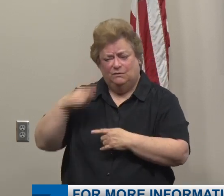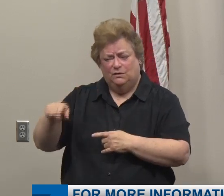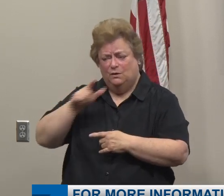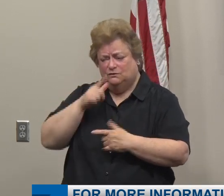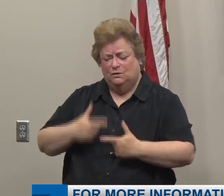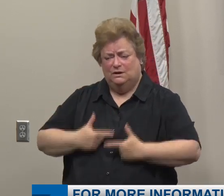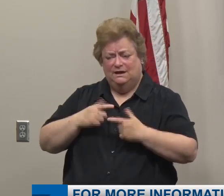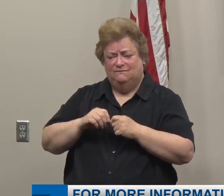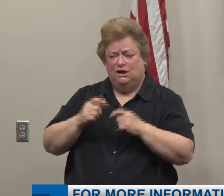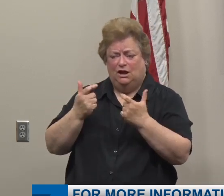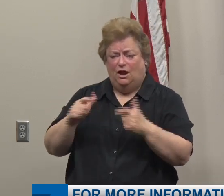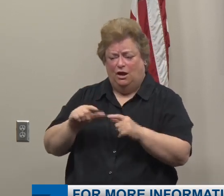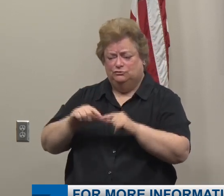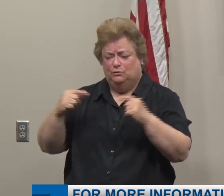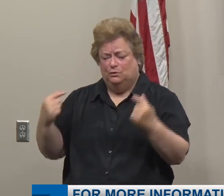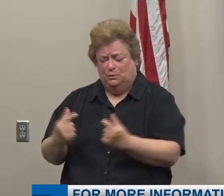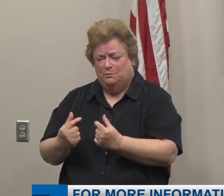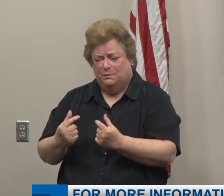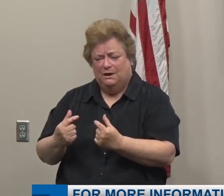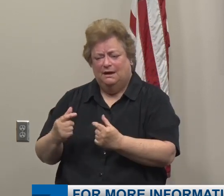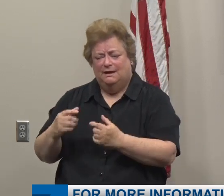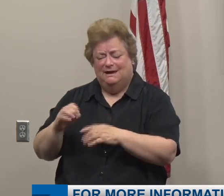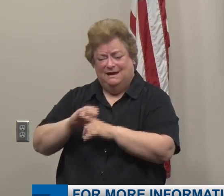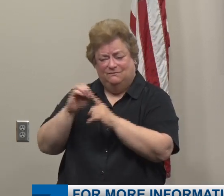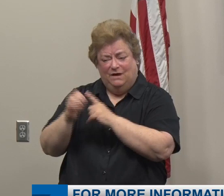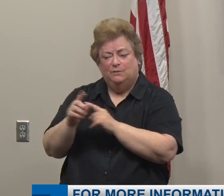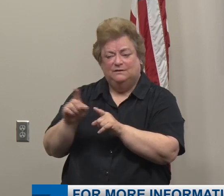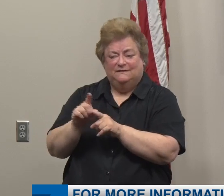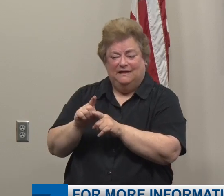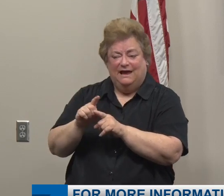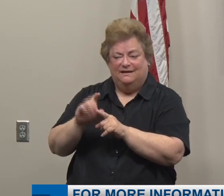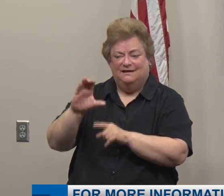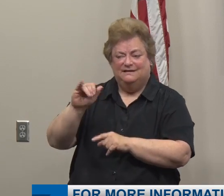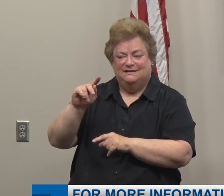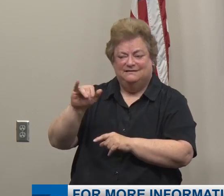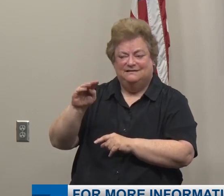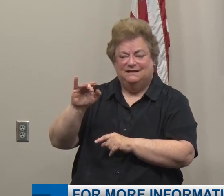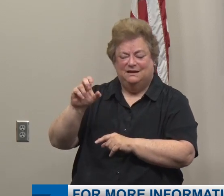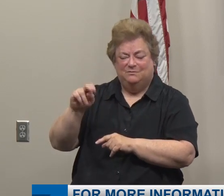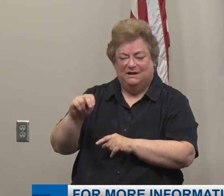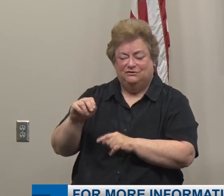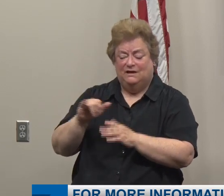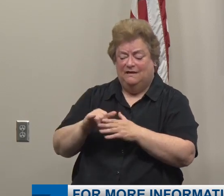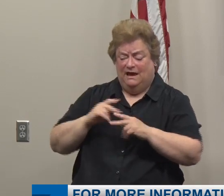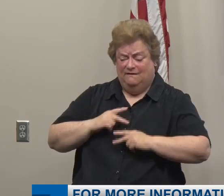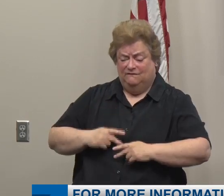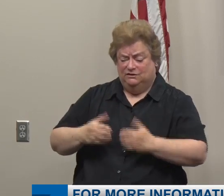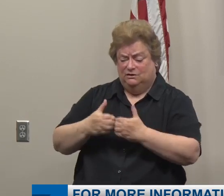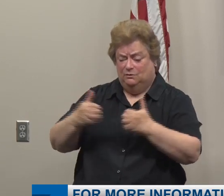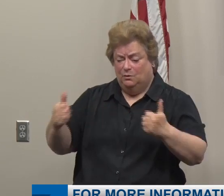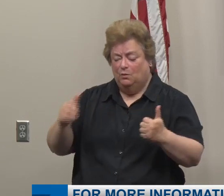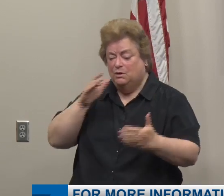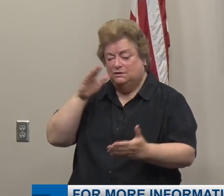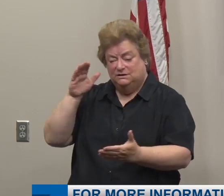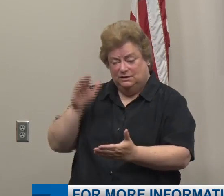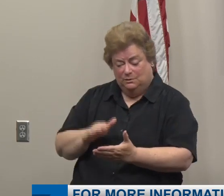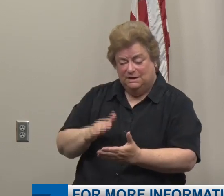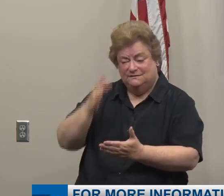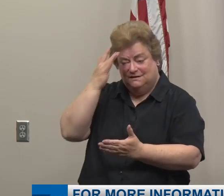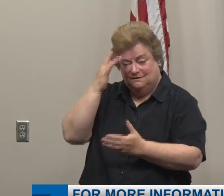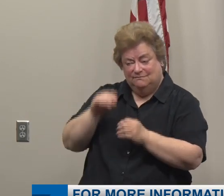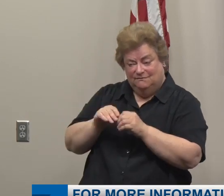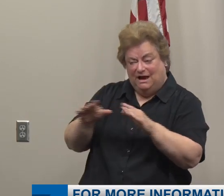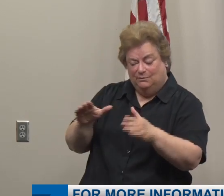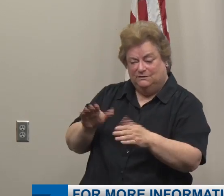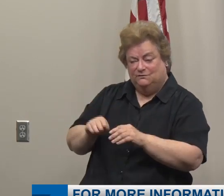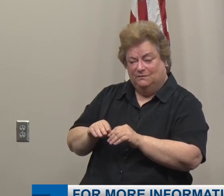group environments such as the people's City Mission this physical separation decreases the likelihood that the virus will spread